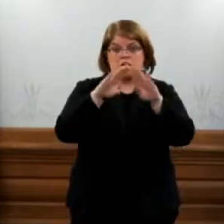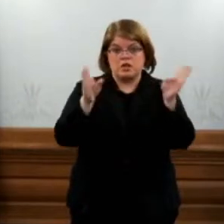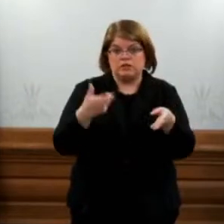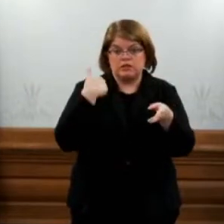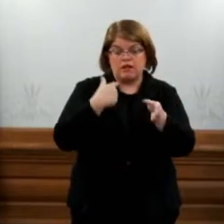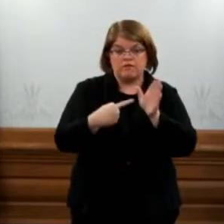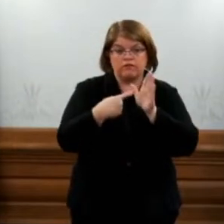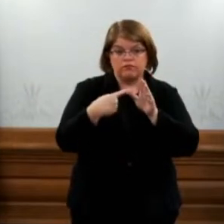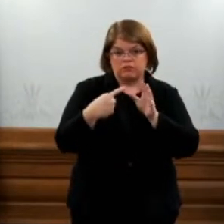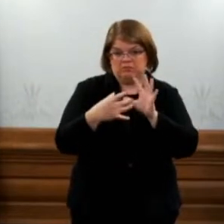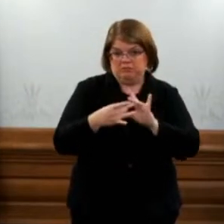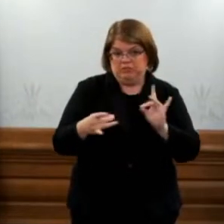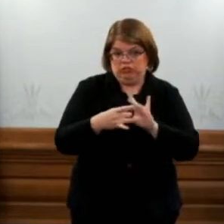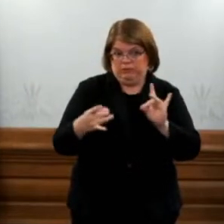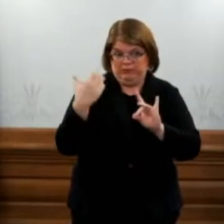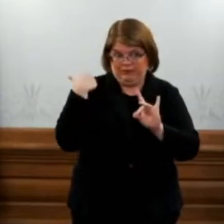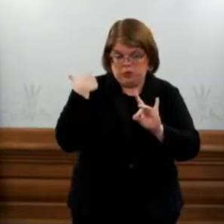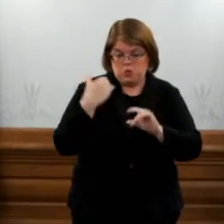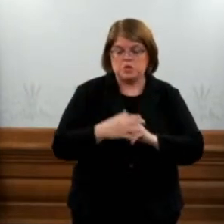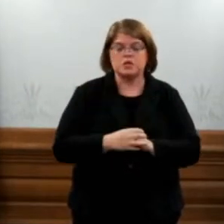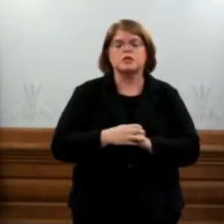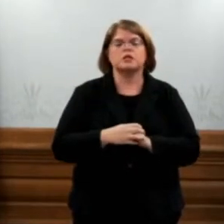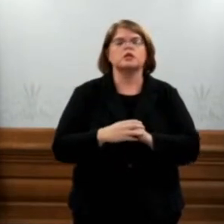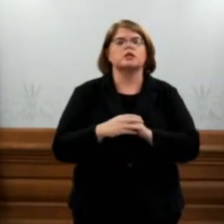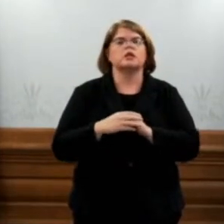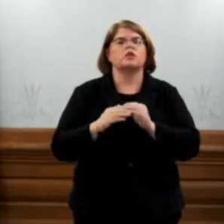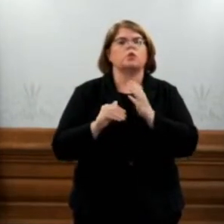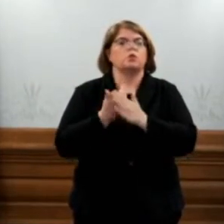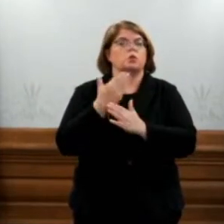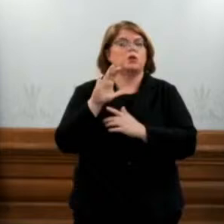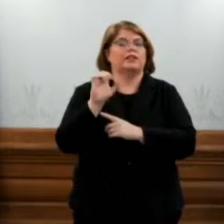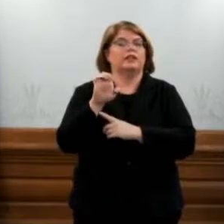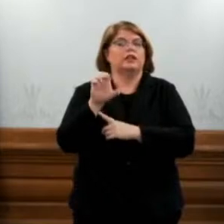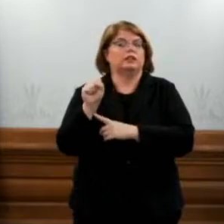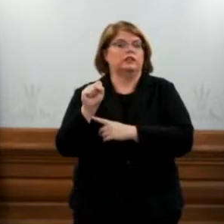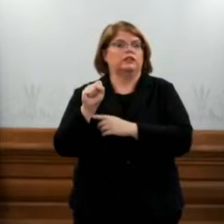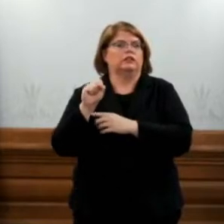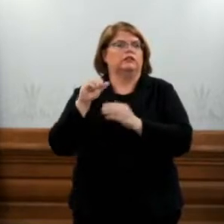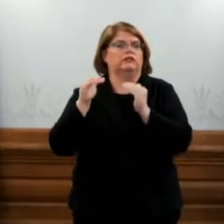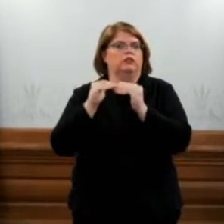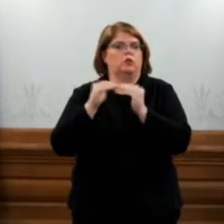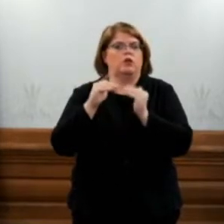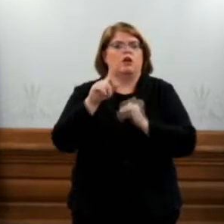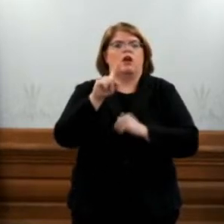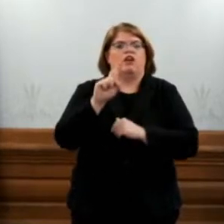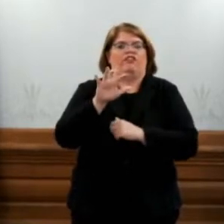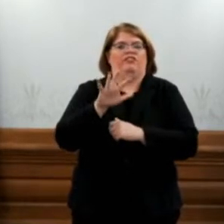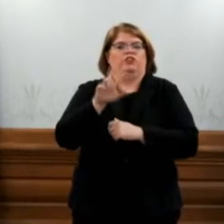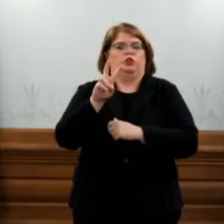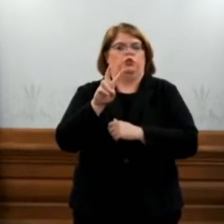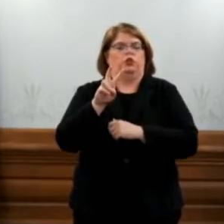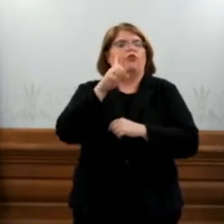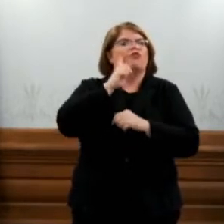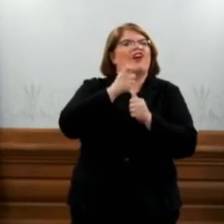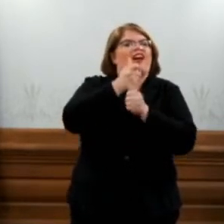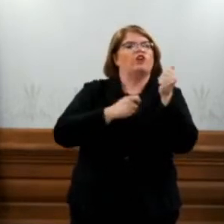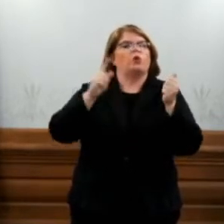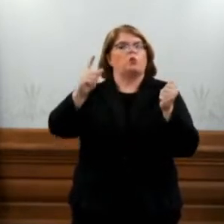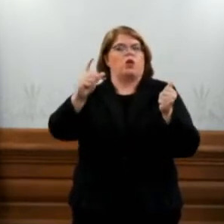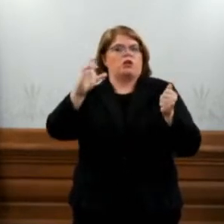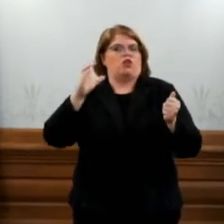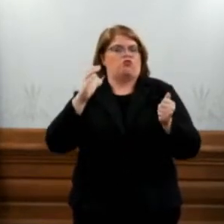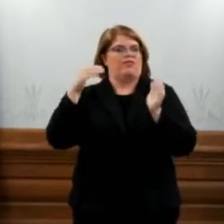before, its new cases are at 152 per 100,000 cases, which put us in the red